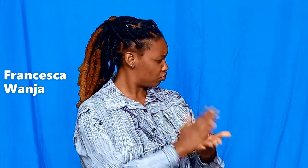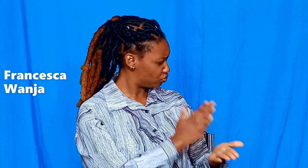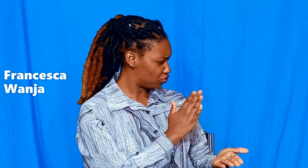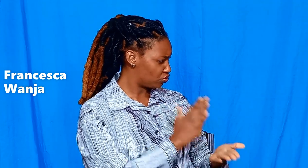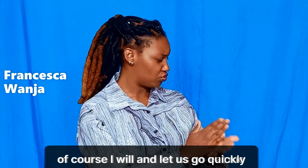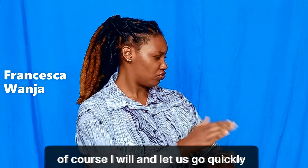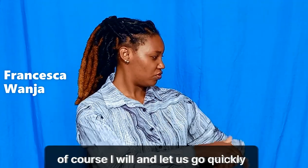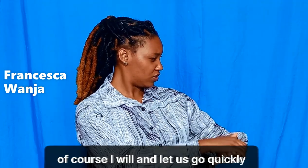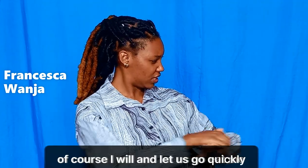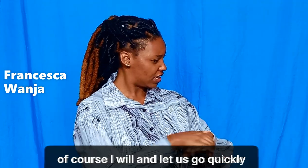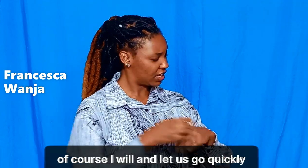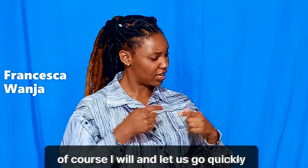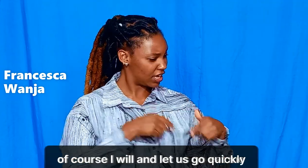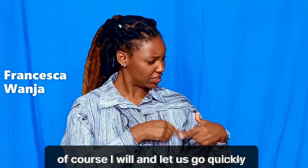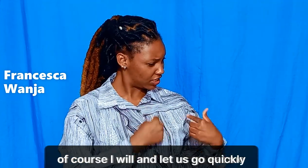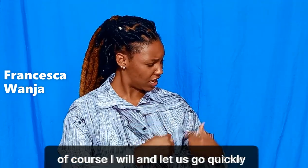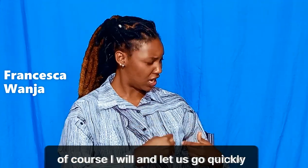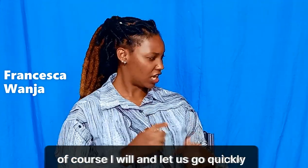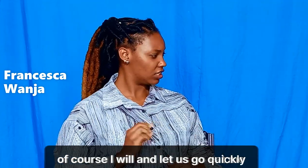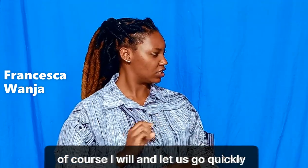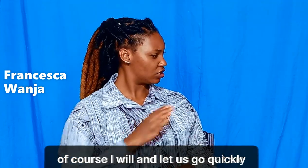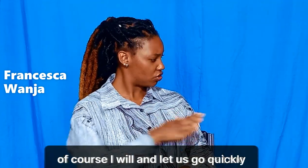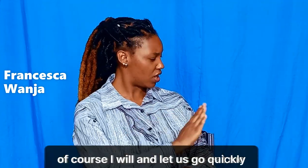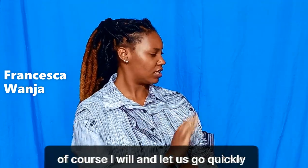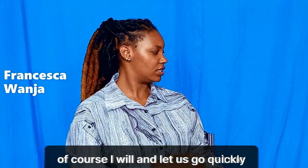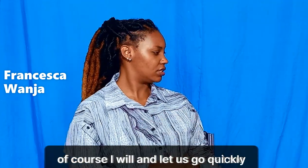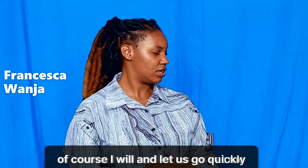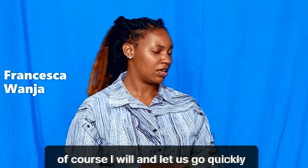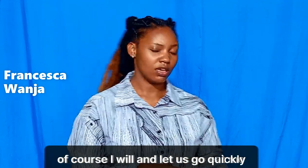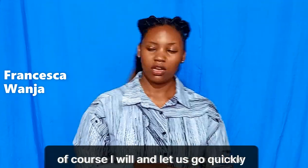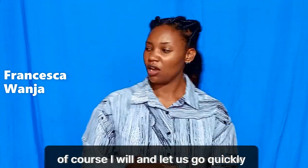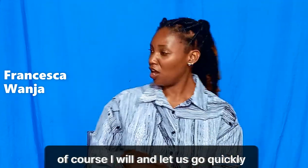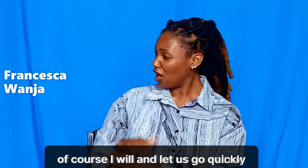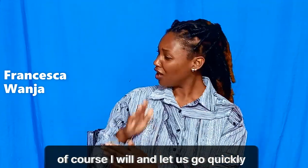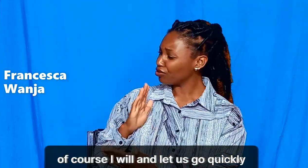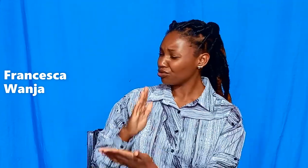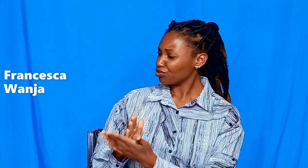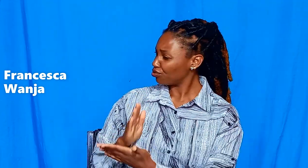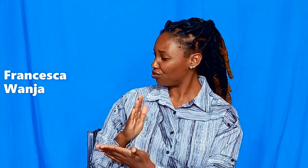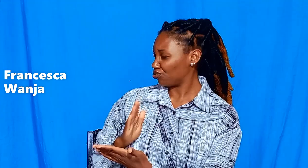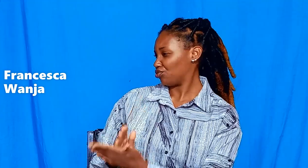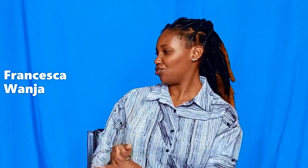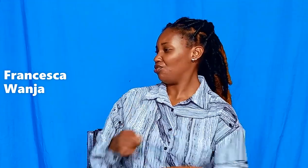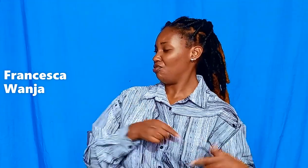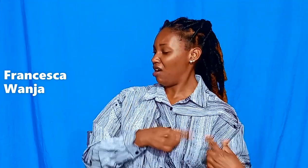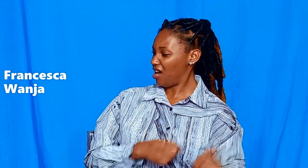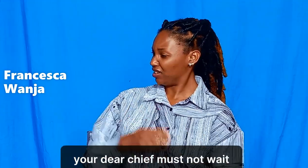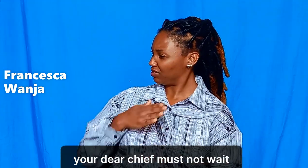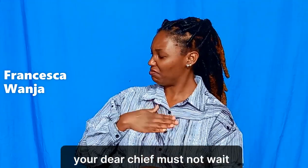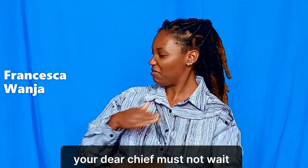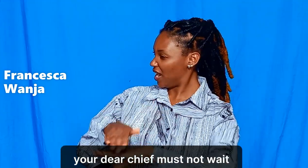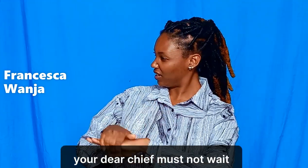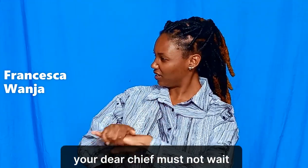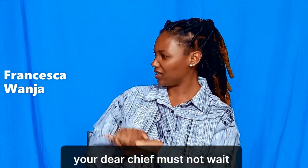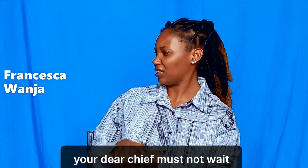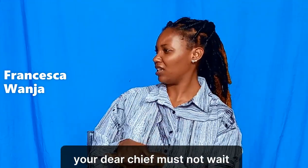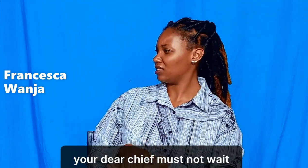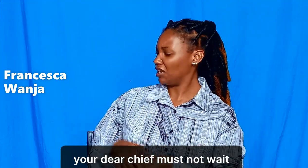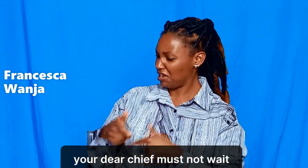Of course I will. And let us go quickly. Your dear chief must not